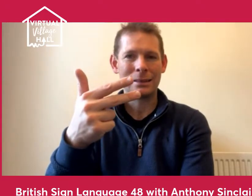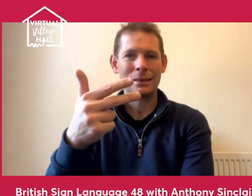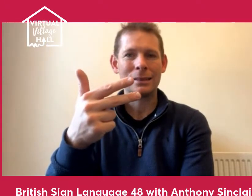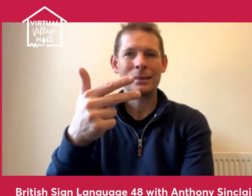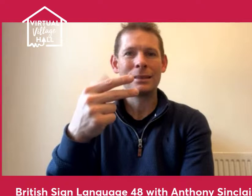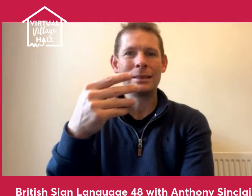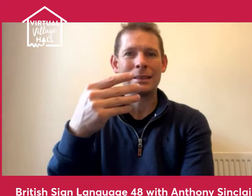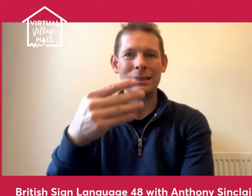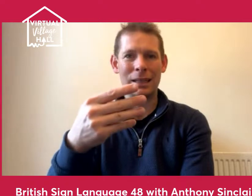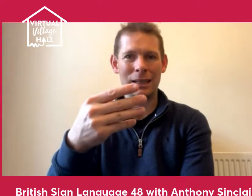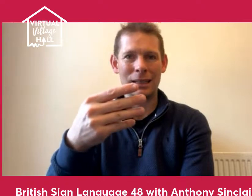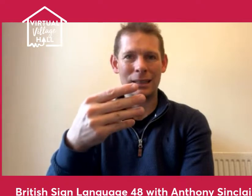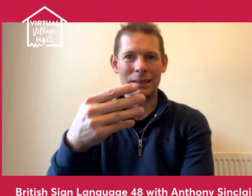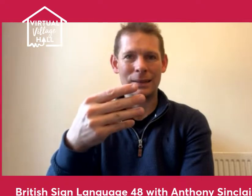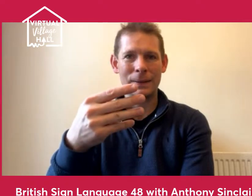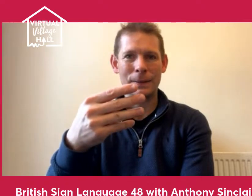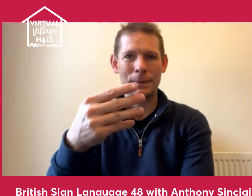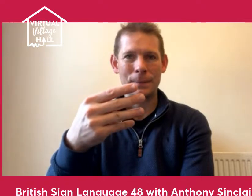8, 9,